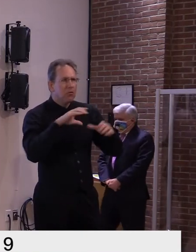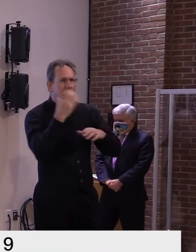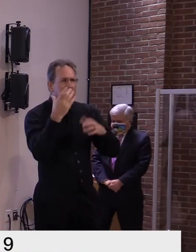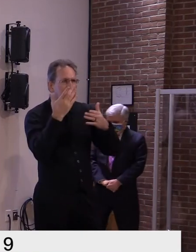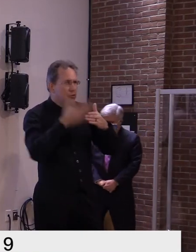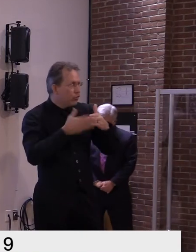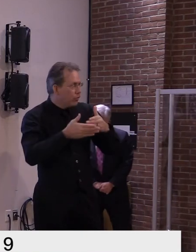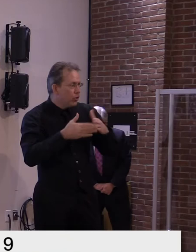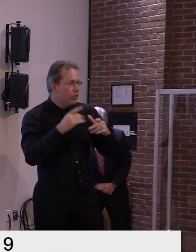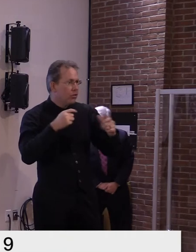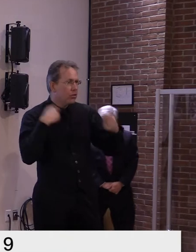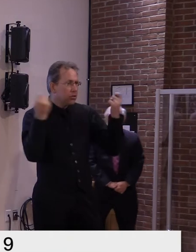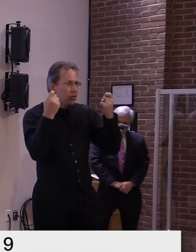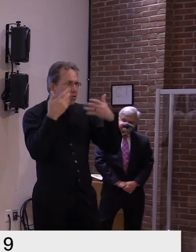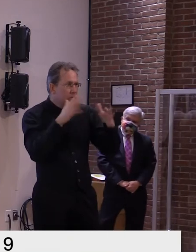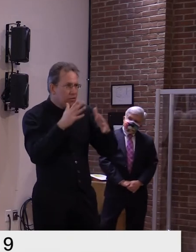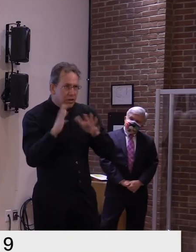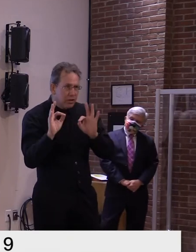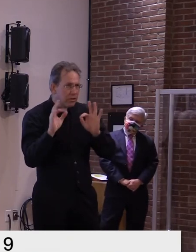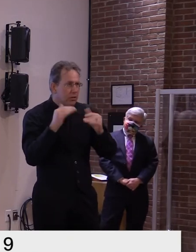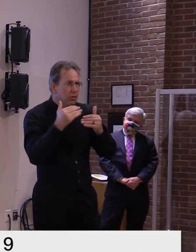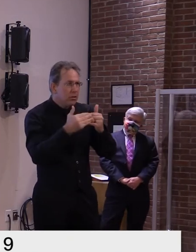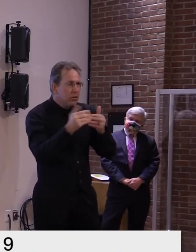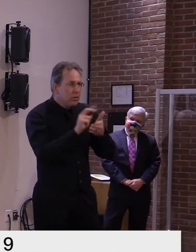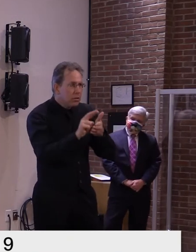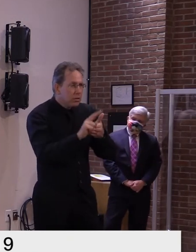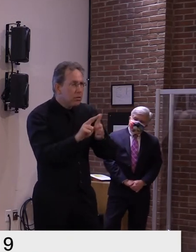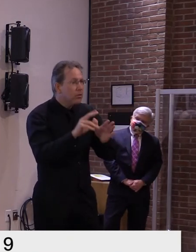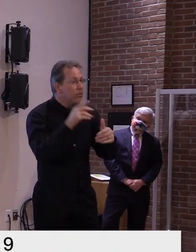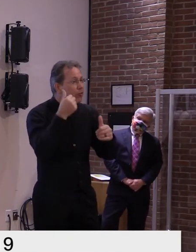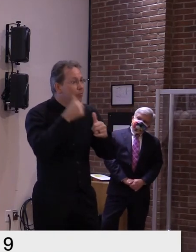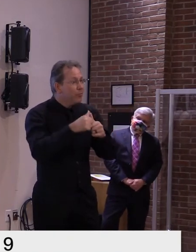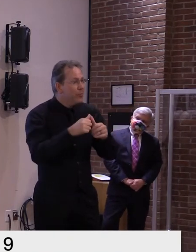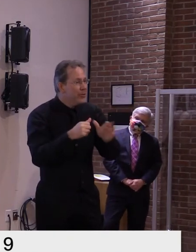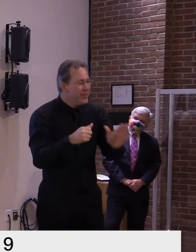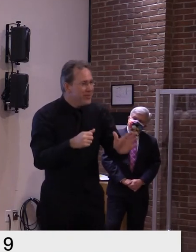time frame. You know, you'll recall when we had the